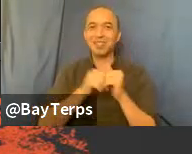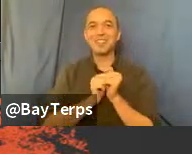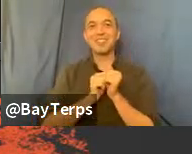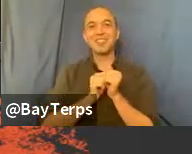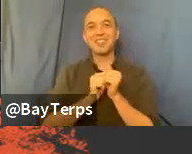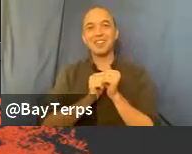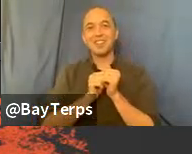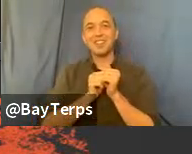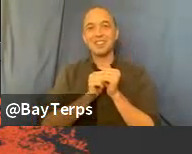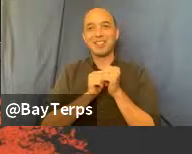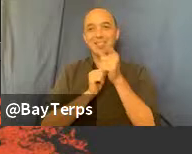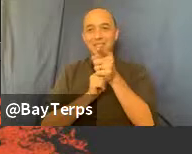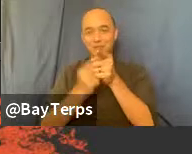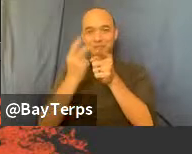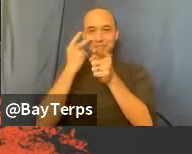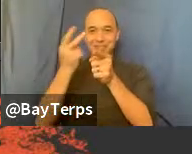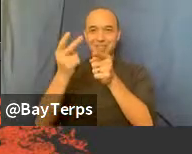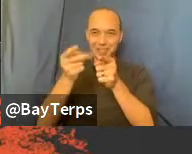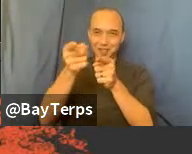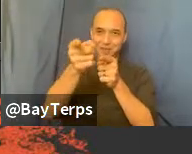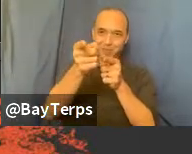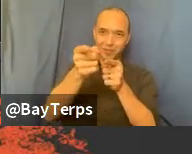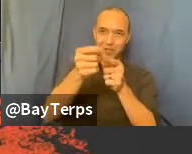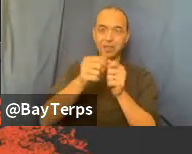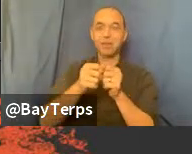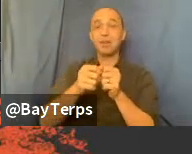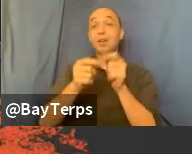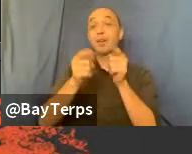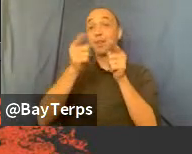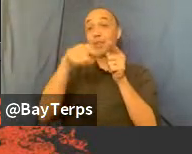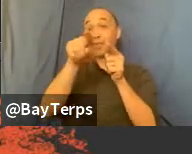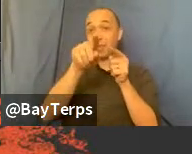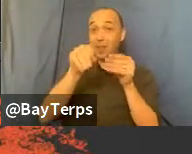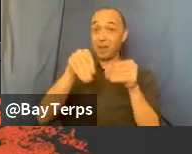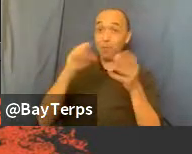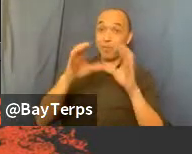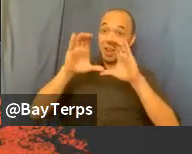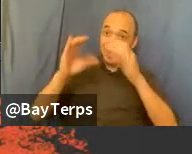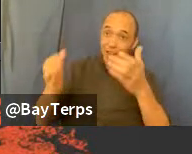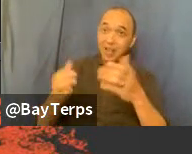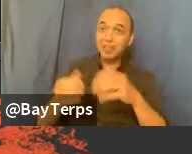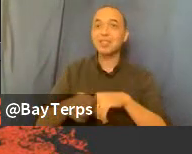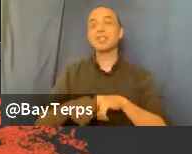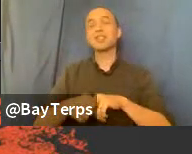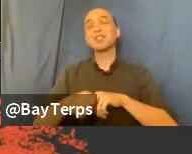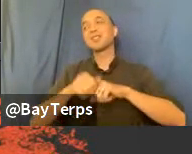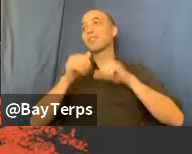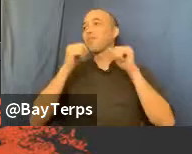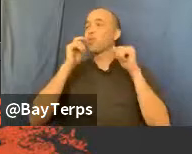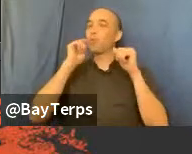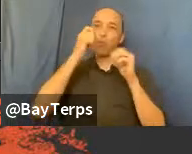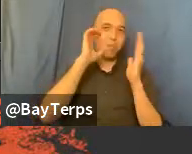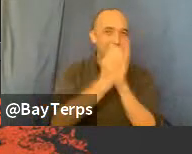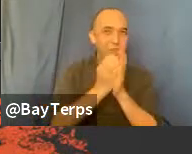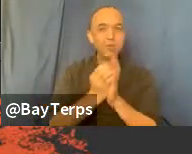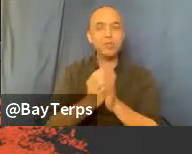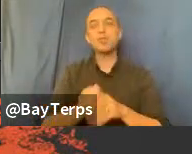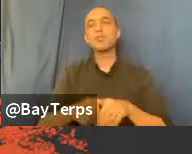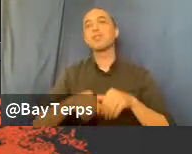Go check out their website. They have classes. They have lots of cool stuff to see. Follow them on social media. I'm